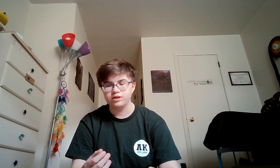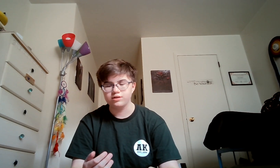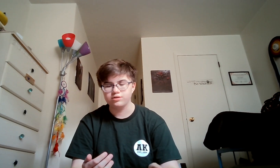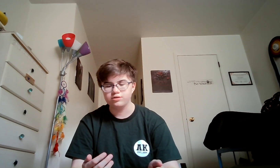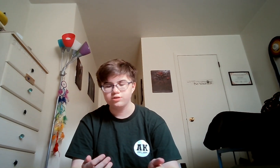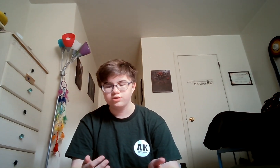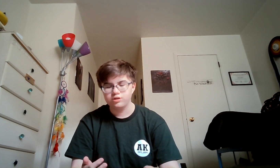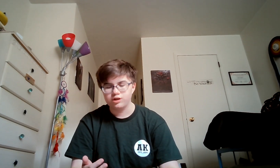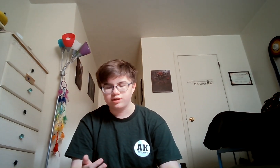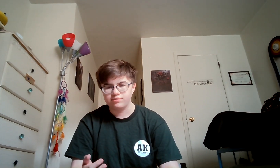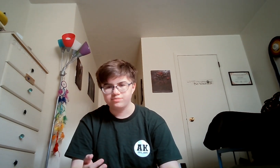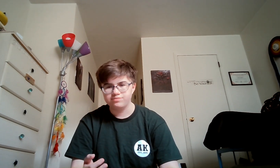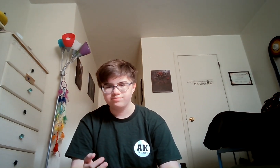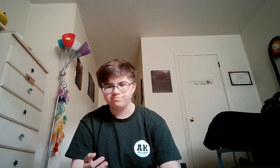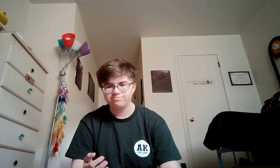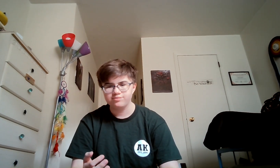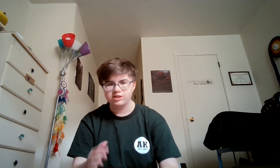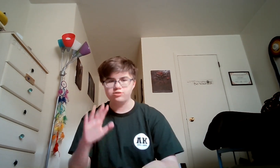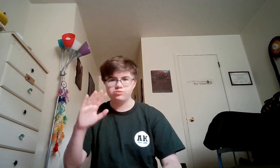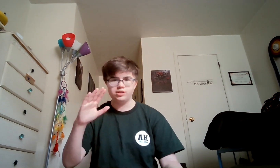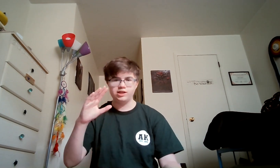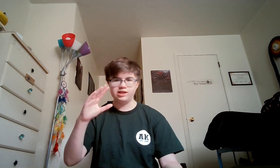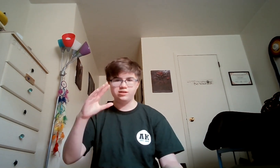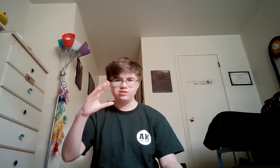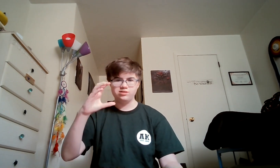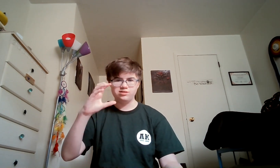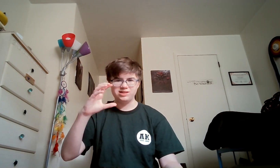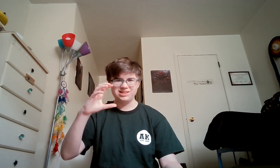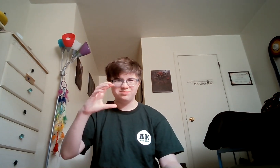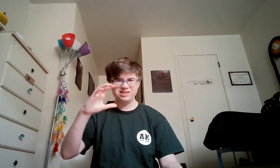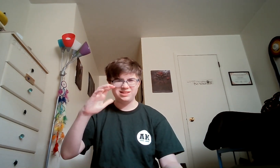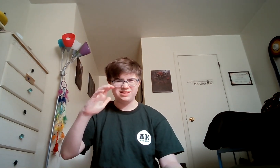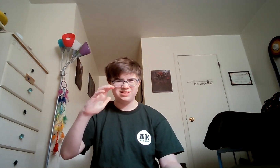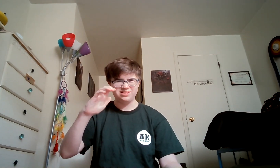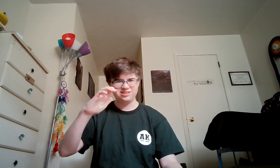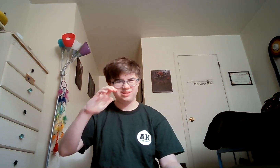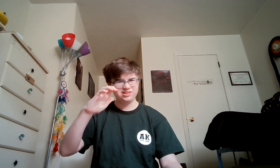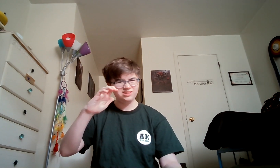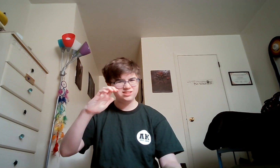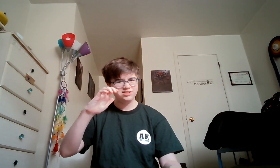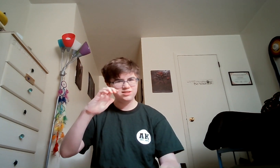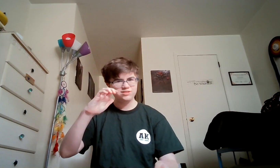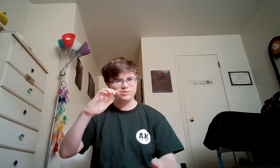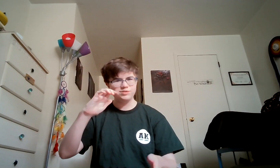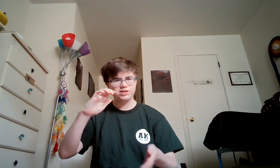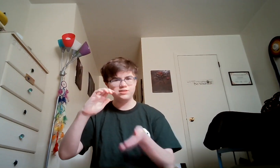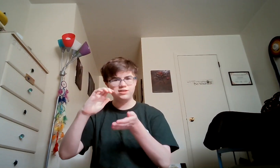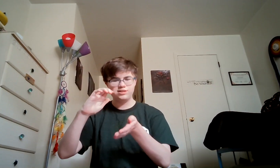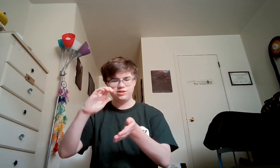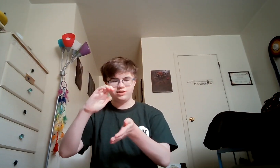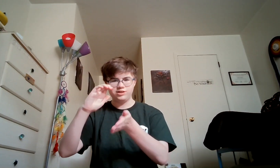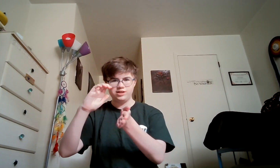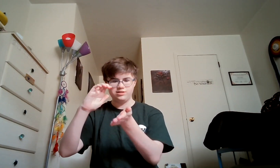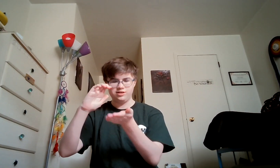learned. So one hand you kind of make like a claw, if I remember correctly, and then your other hand's like